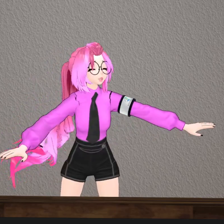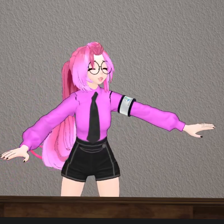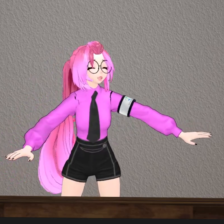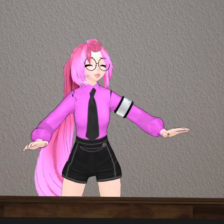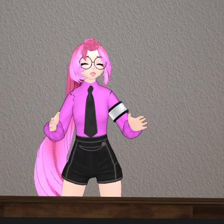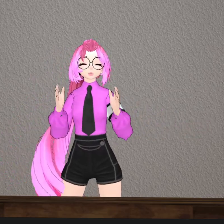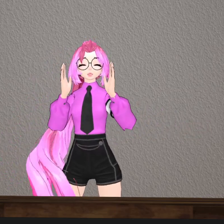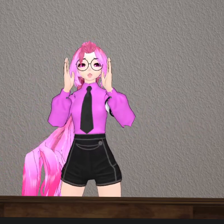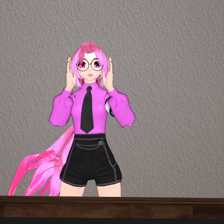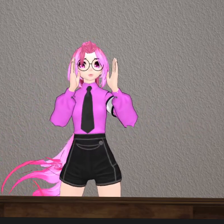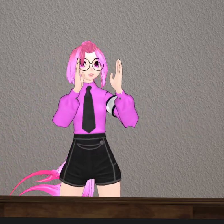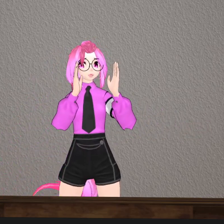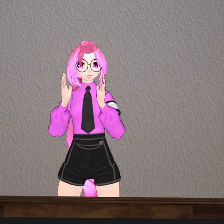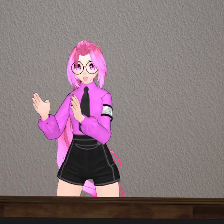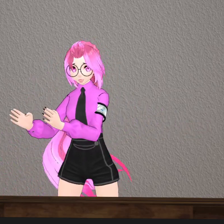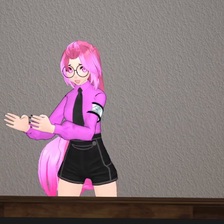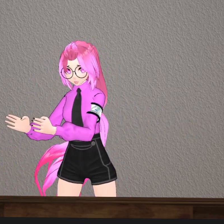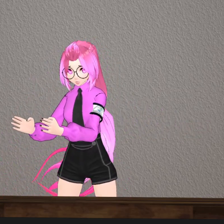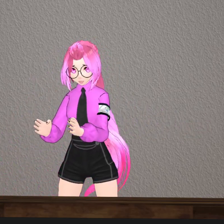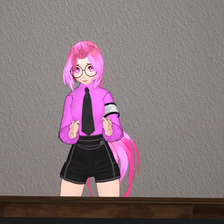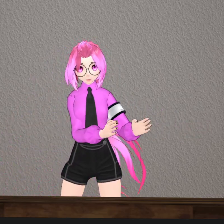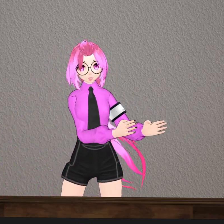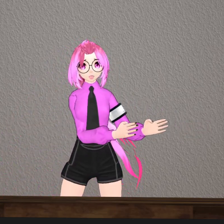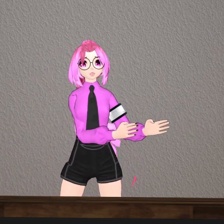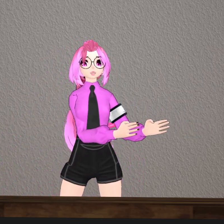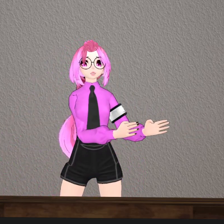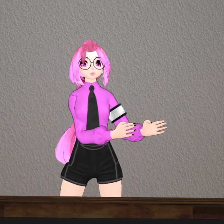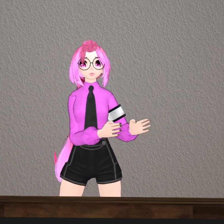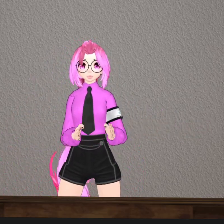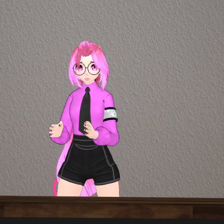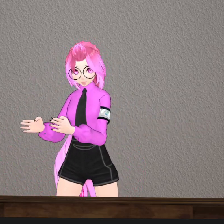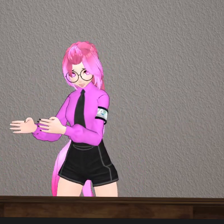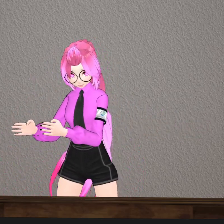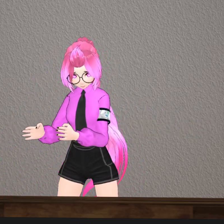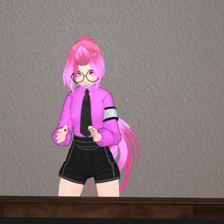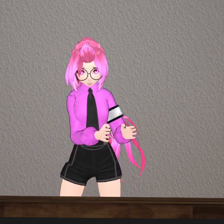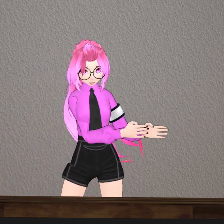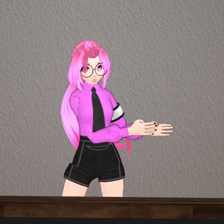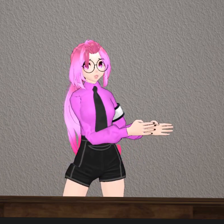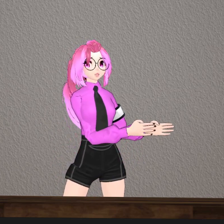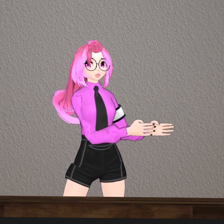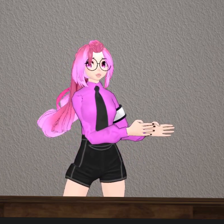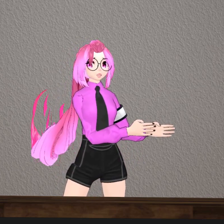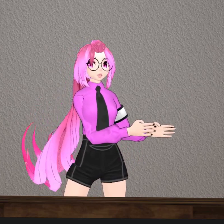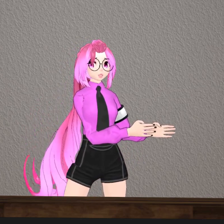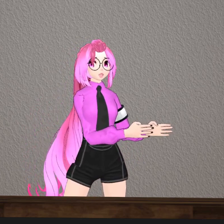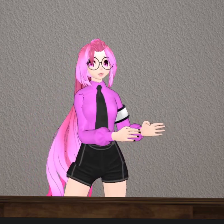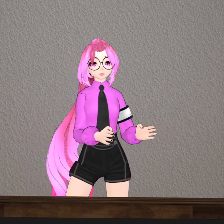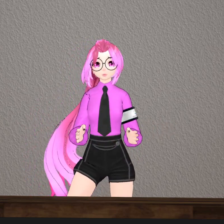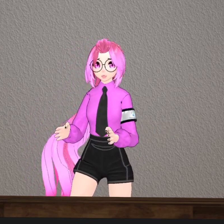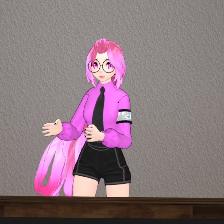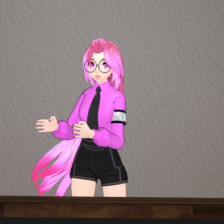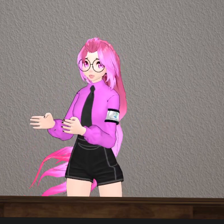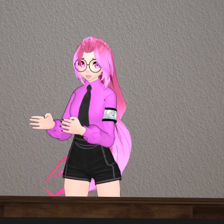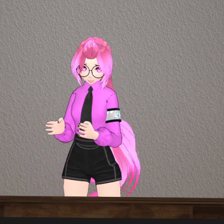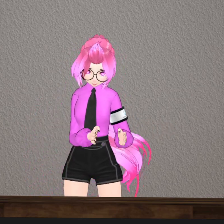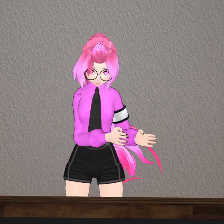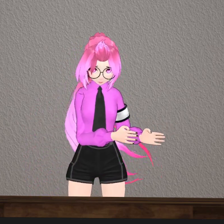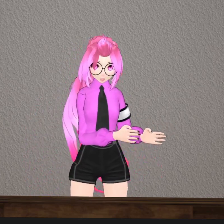me on a table, and I'm showing what the plan is. I'm going over the schedule with my hands.